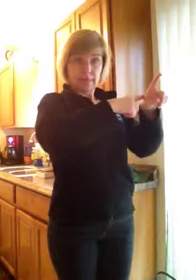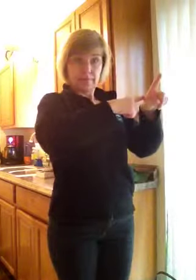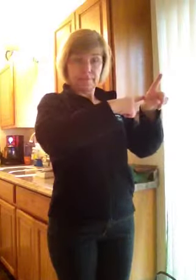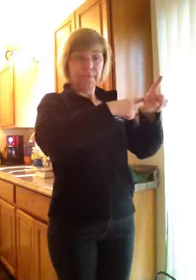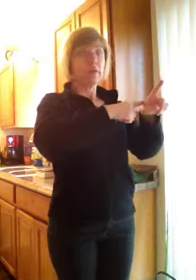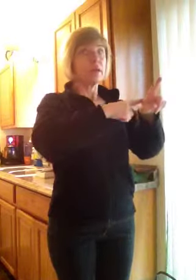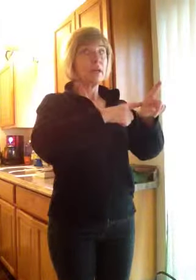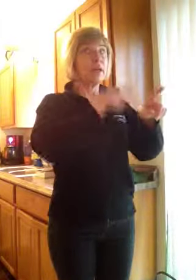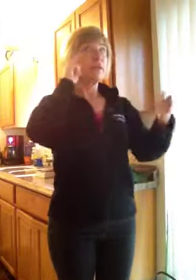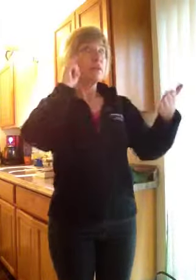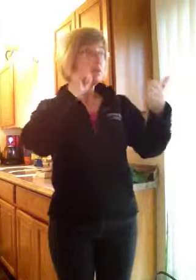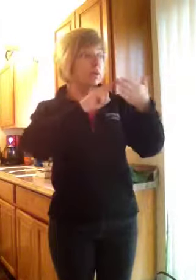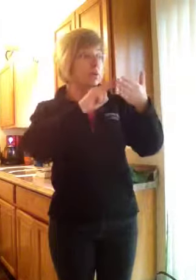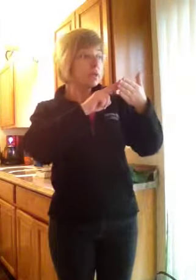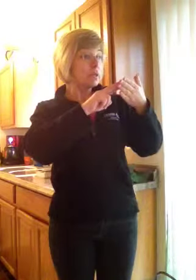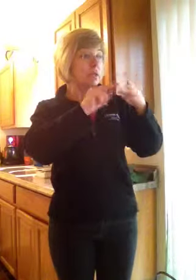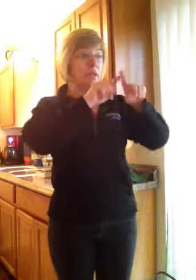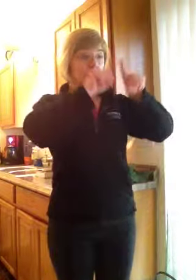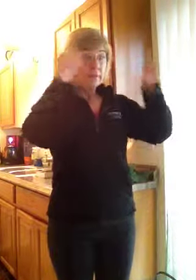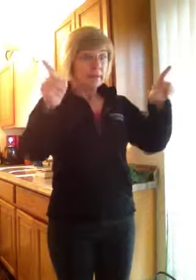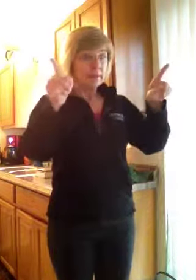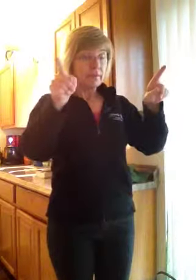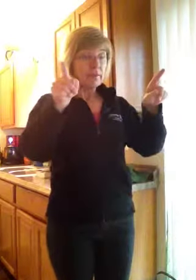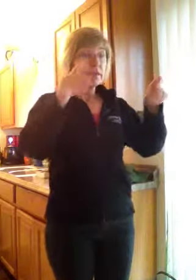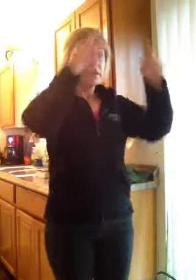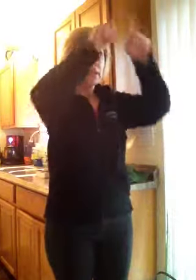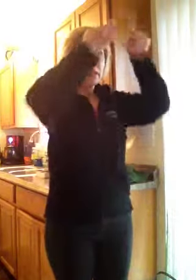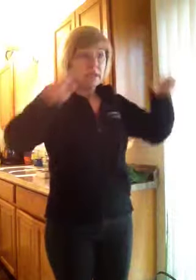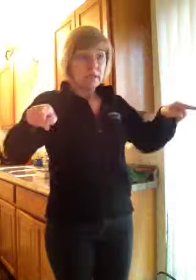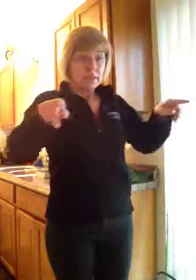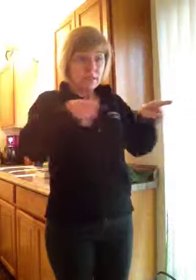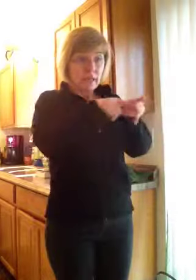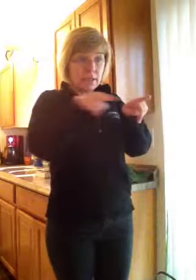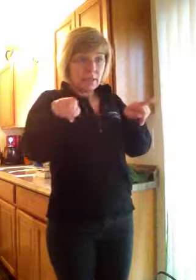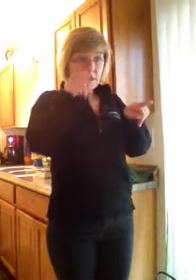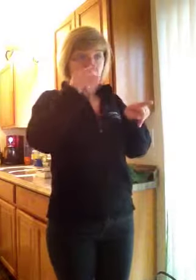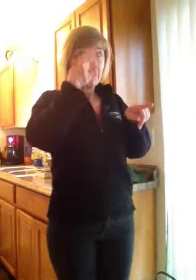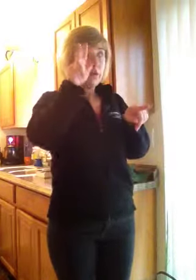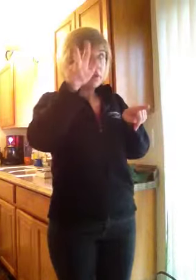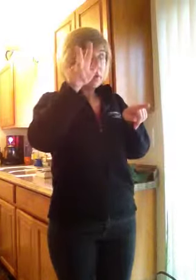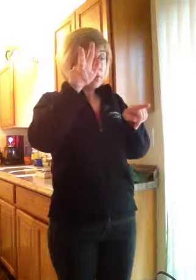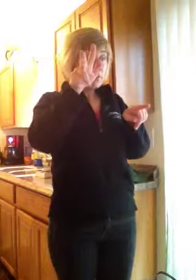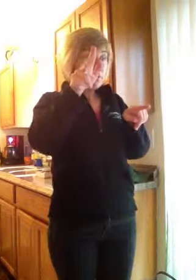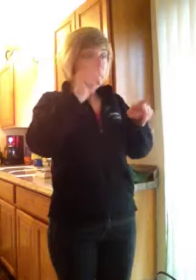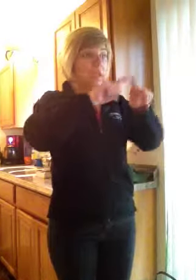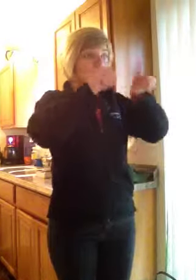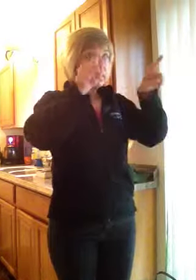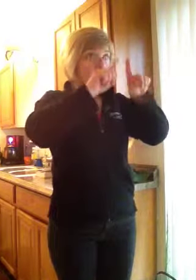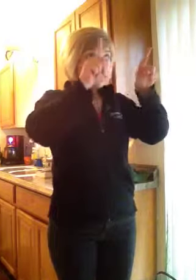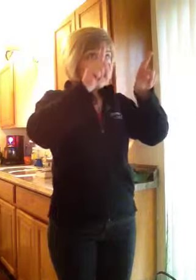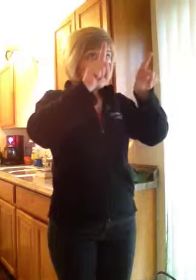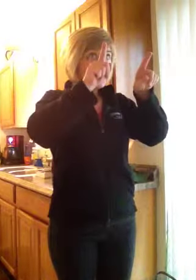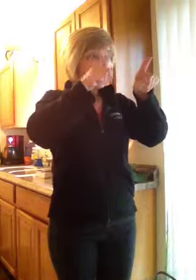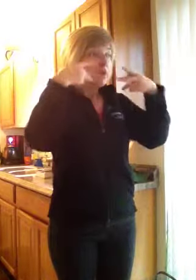triangle, we can see that there's 3 possibilities. First of all, if all 3 sides of a triangle are exactly the same